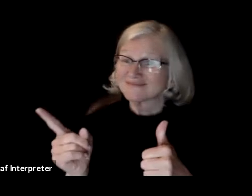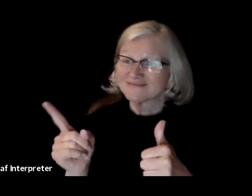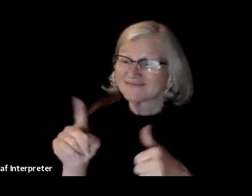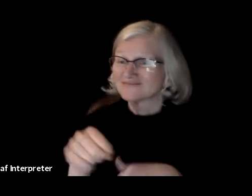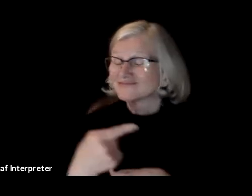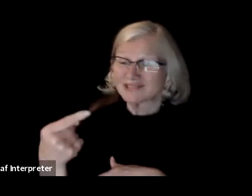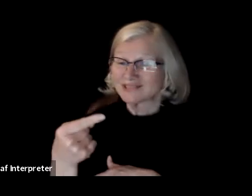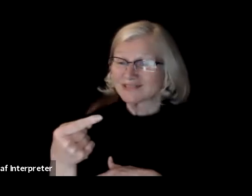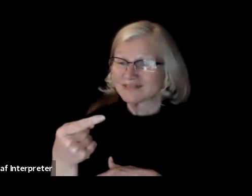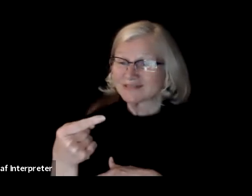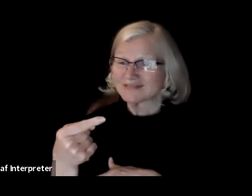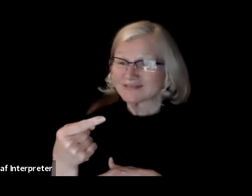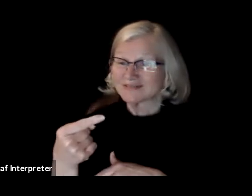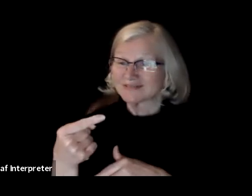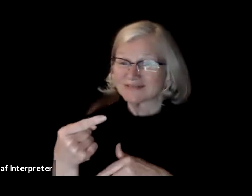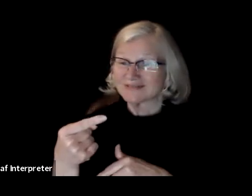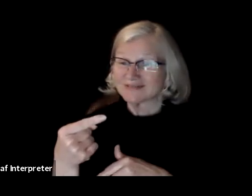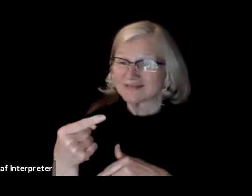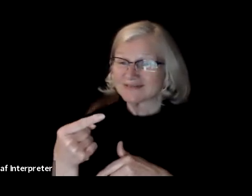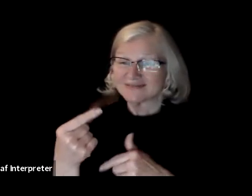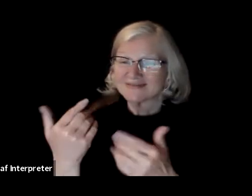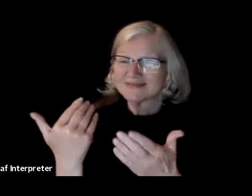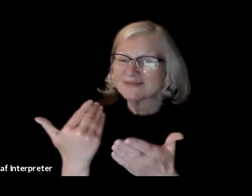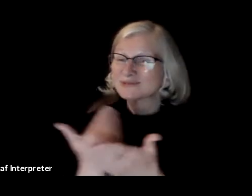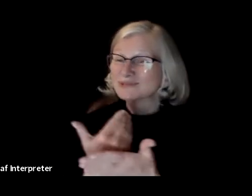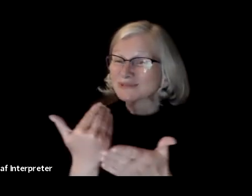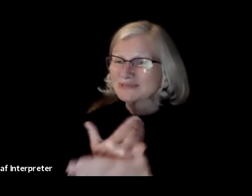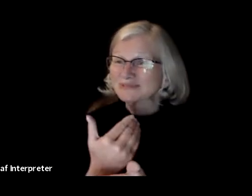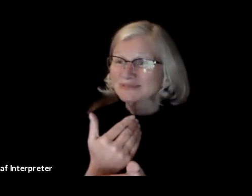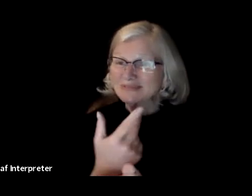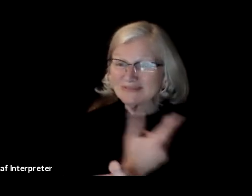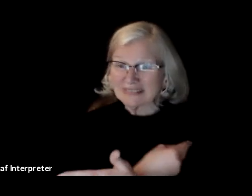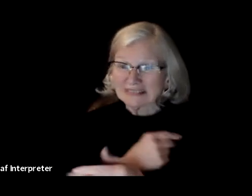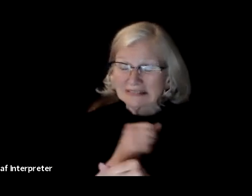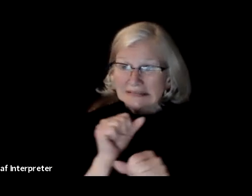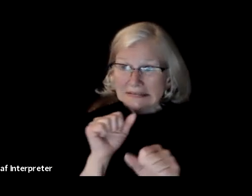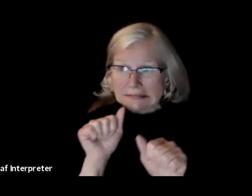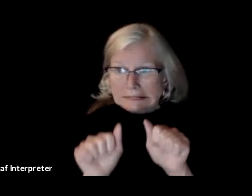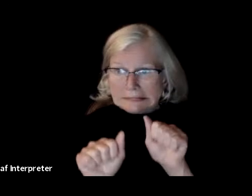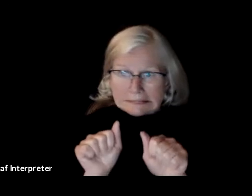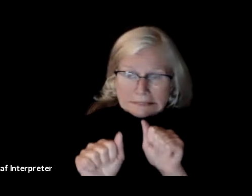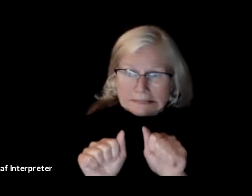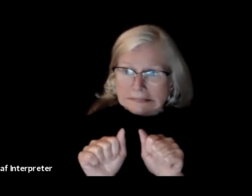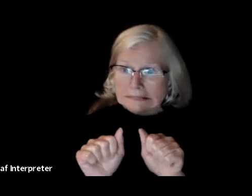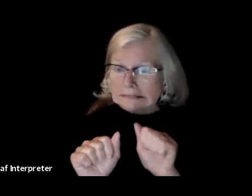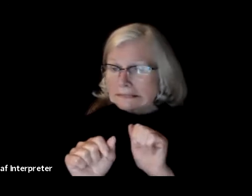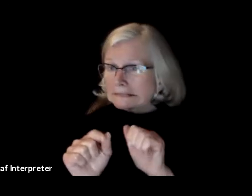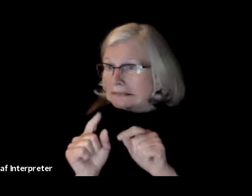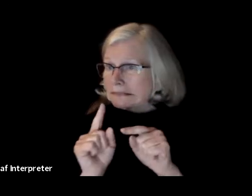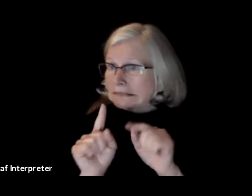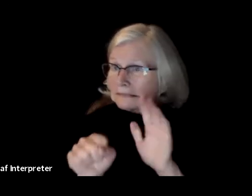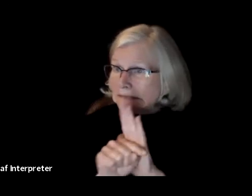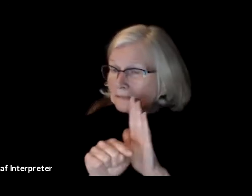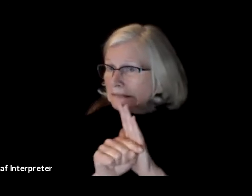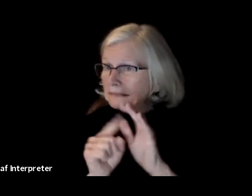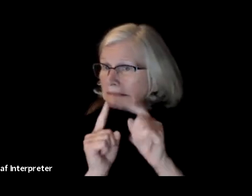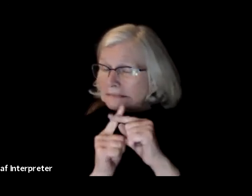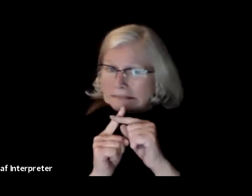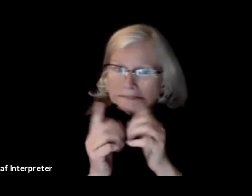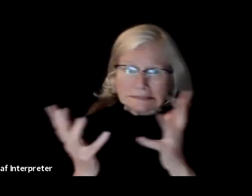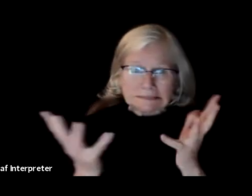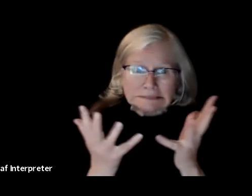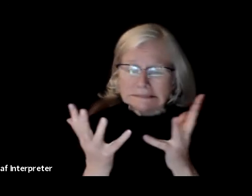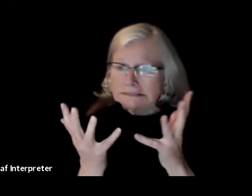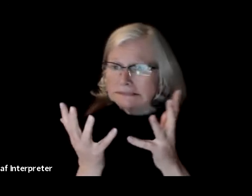questions about efficacy and side effects. However, as time has gone on, we know the willingness of long-term